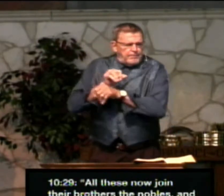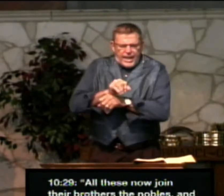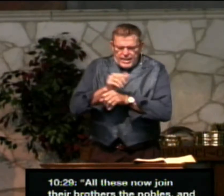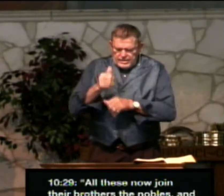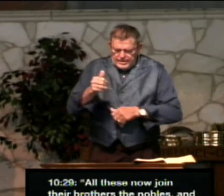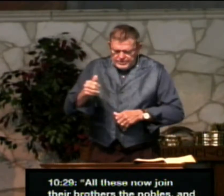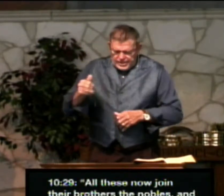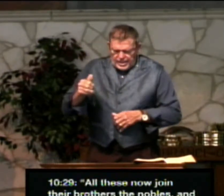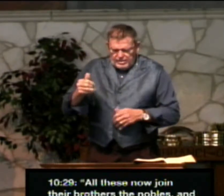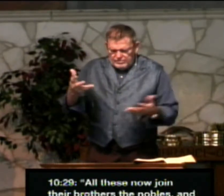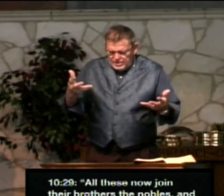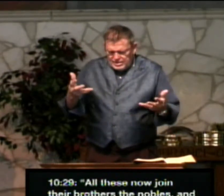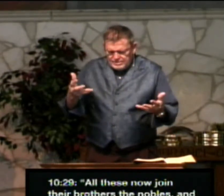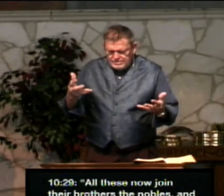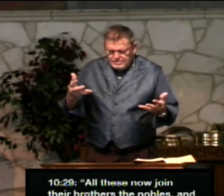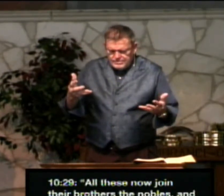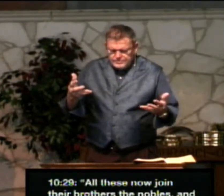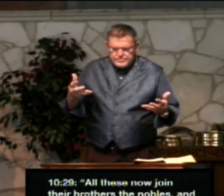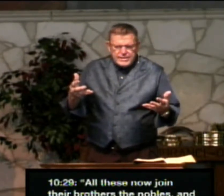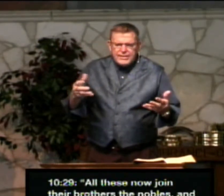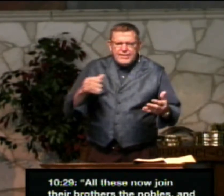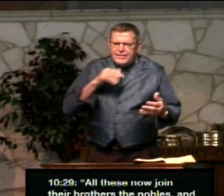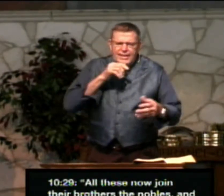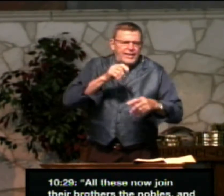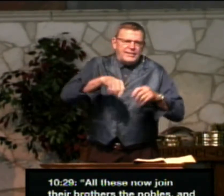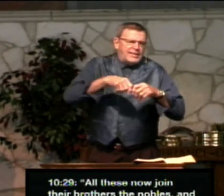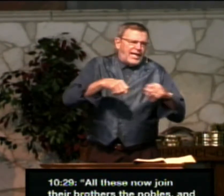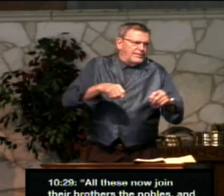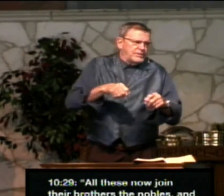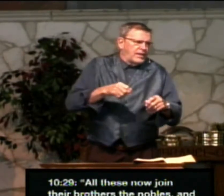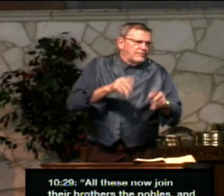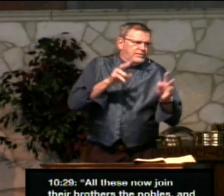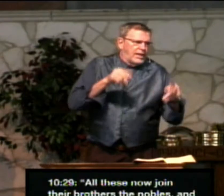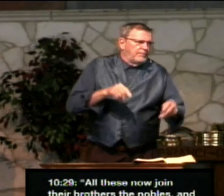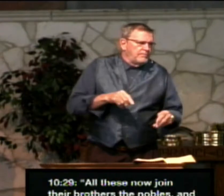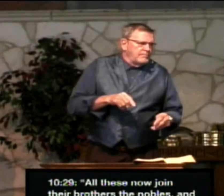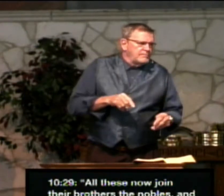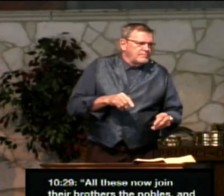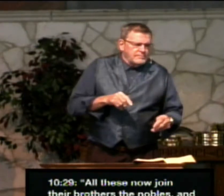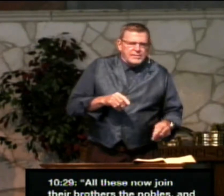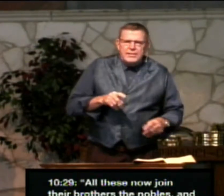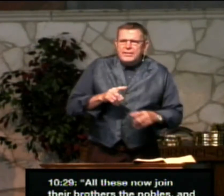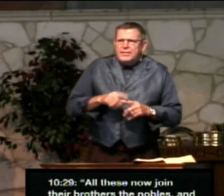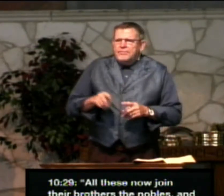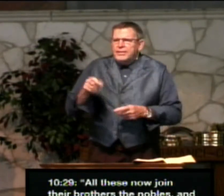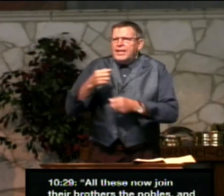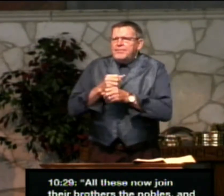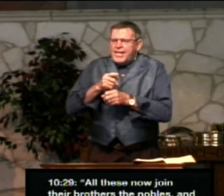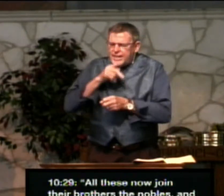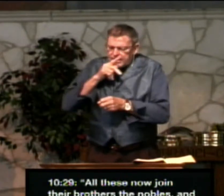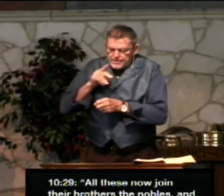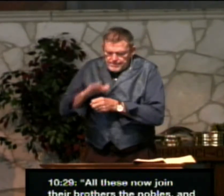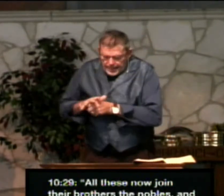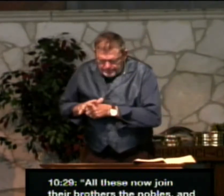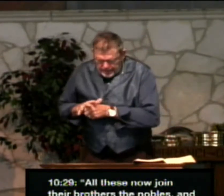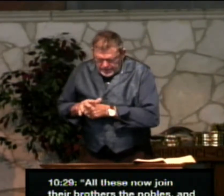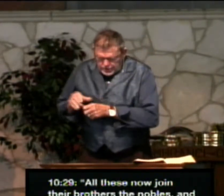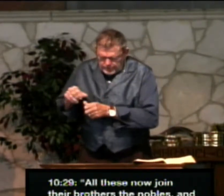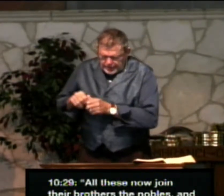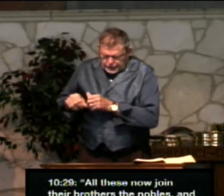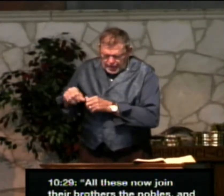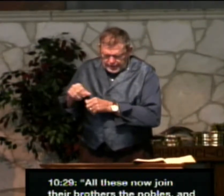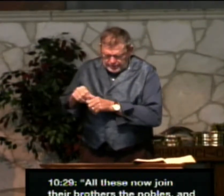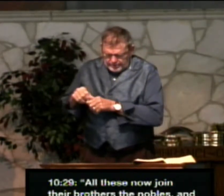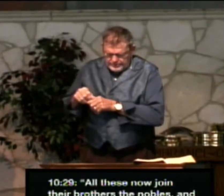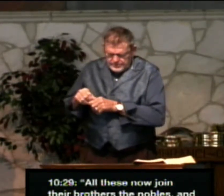and they bound themselves." They didn't tie themselves up, but they made a commitment